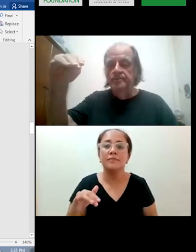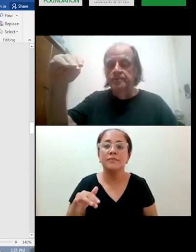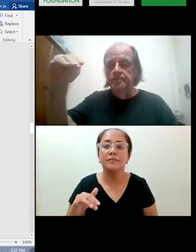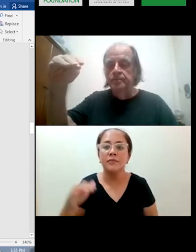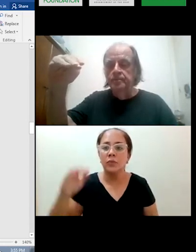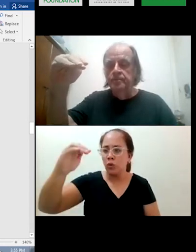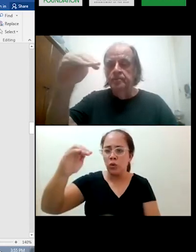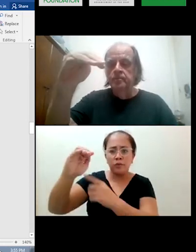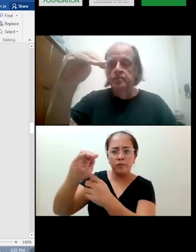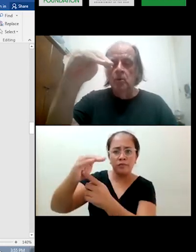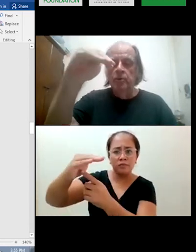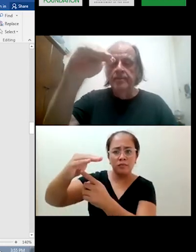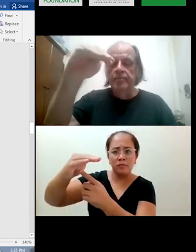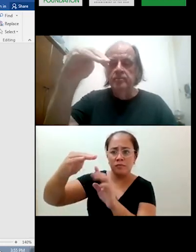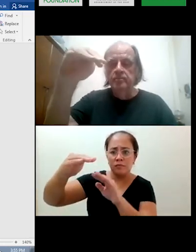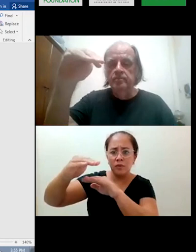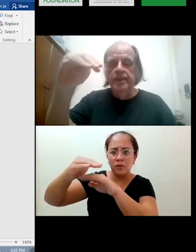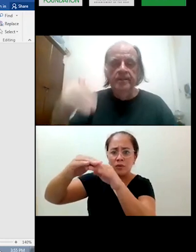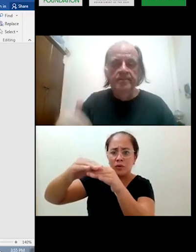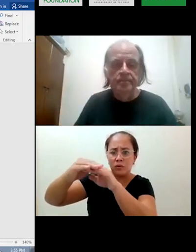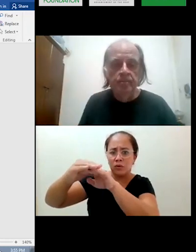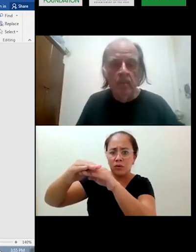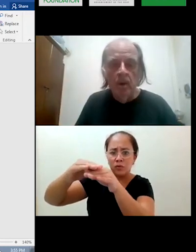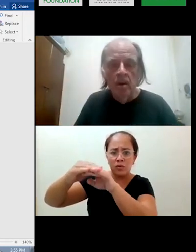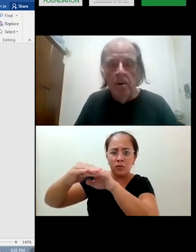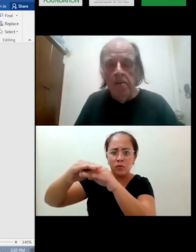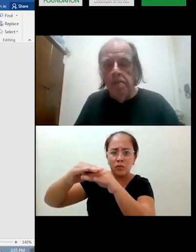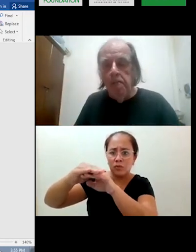curved or tapered B?